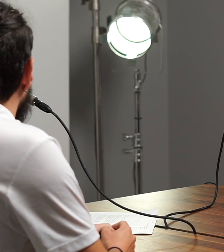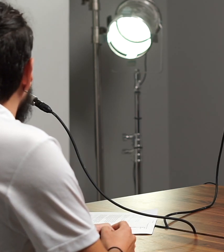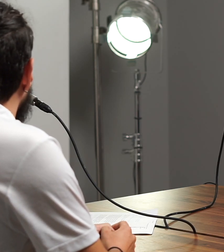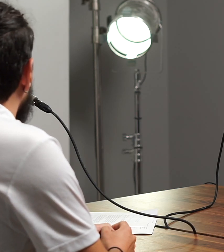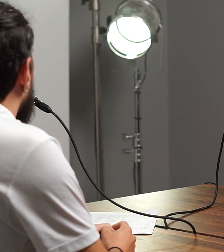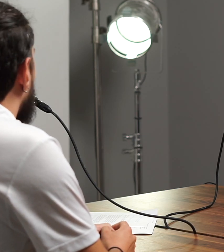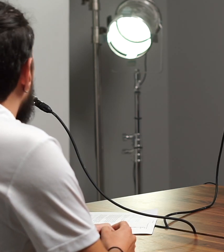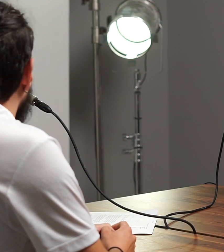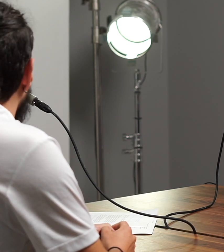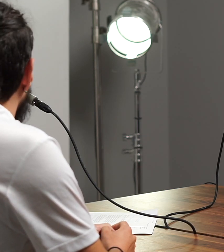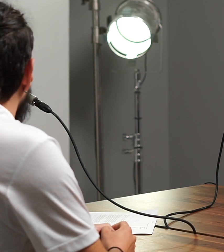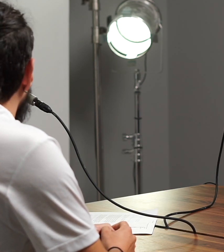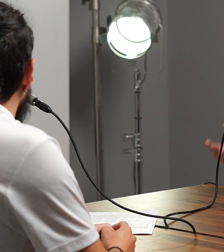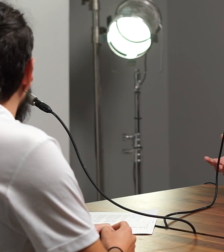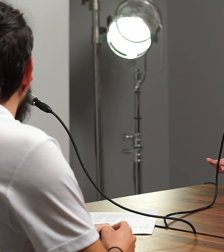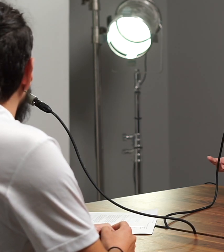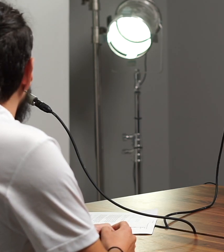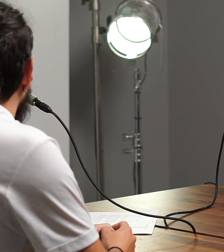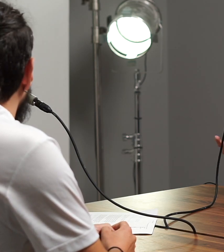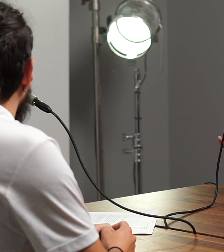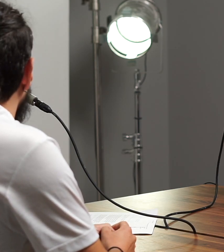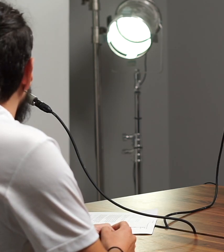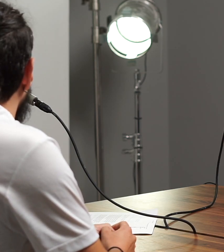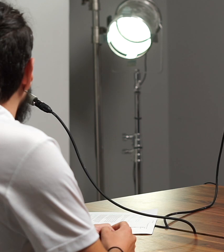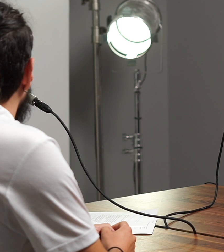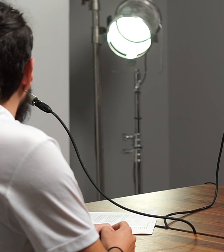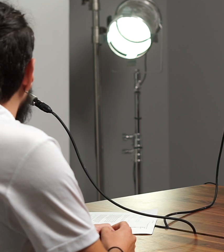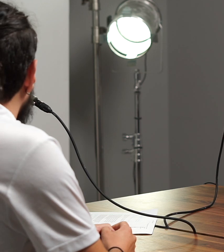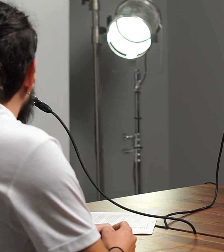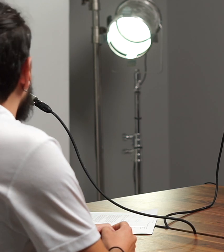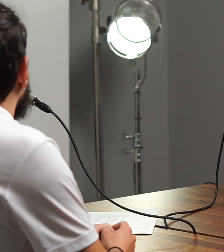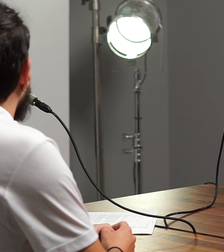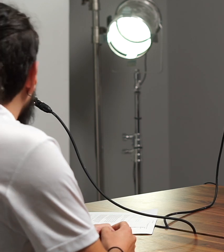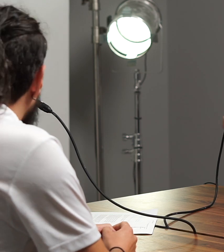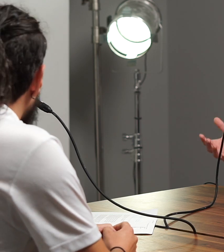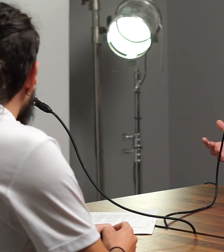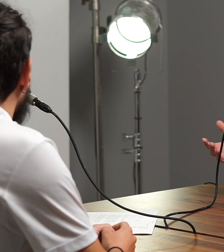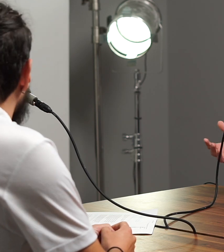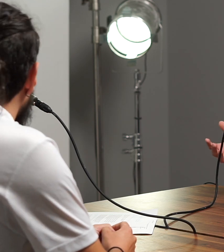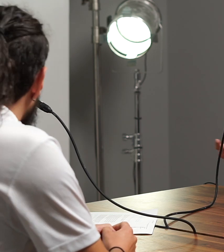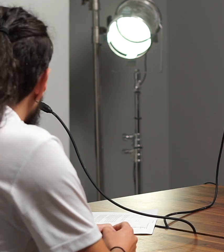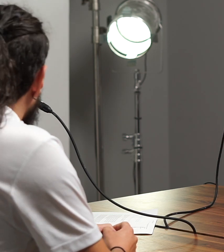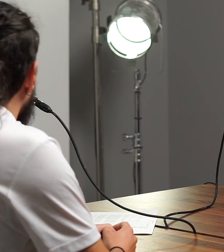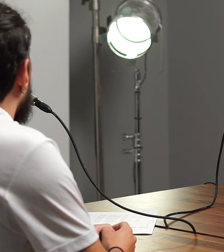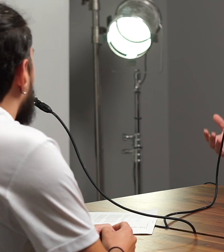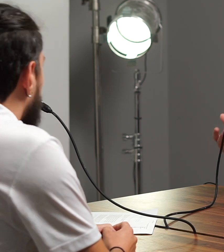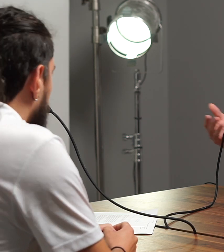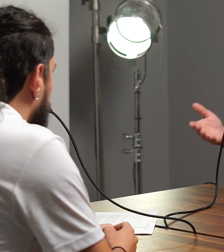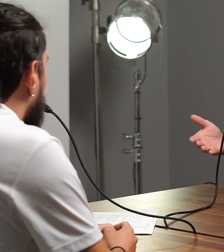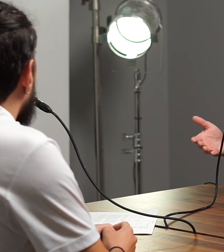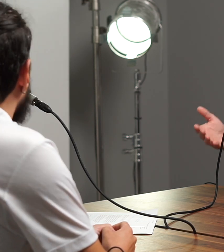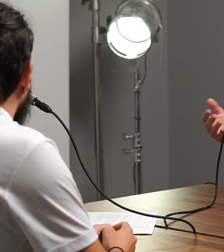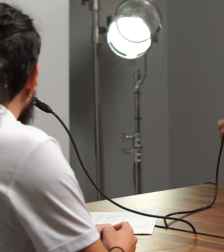does access to the gospel look like for people in the deaf community why is this important the work that you do